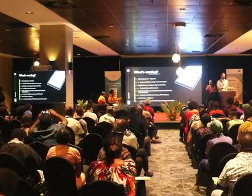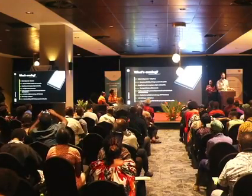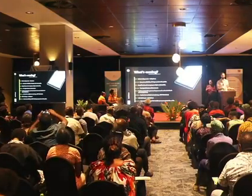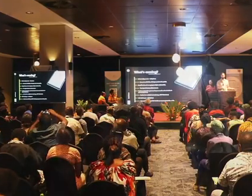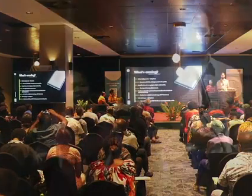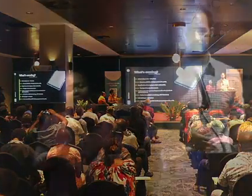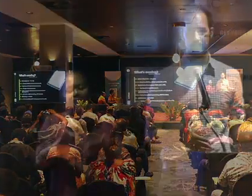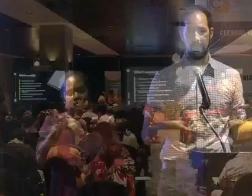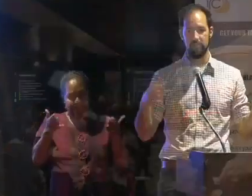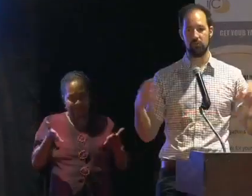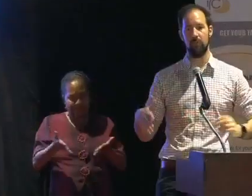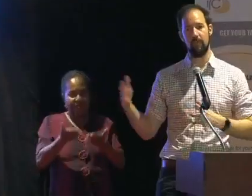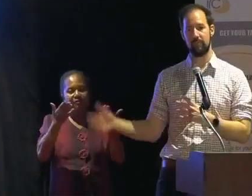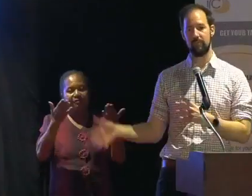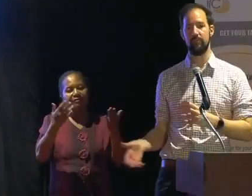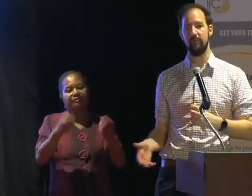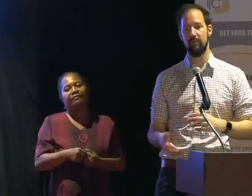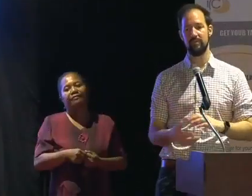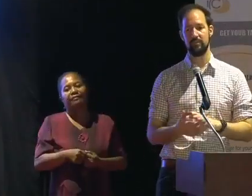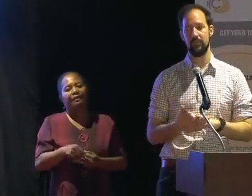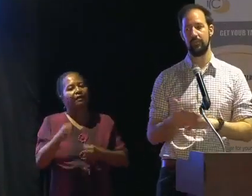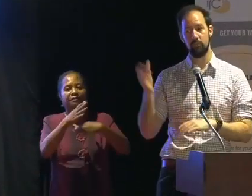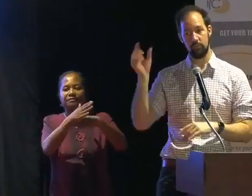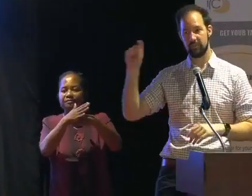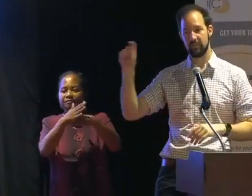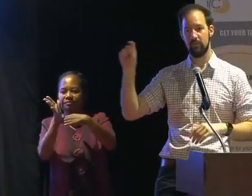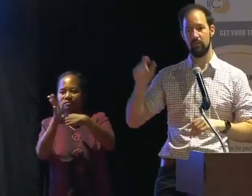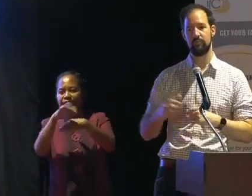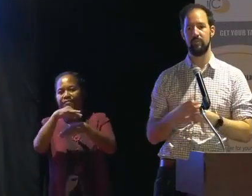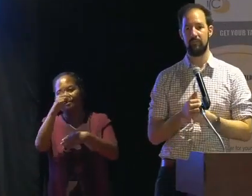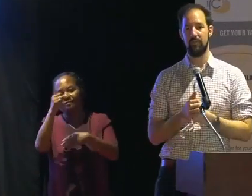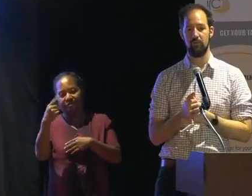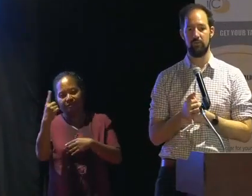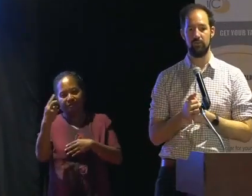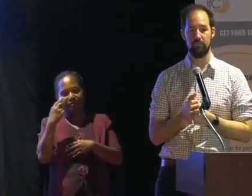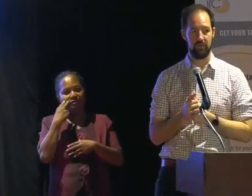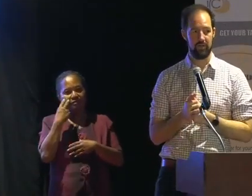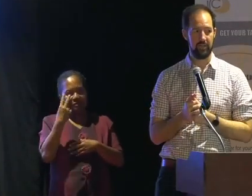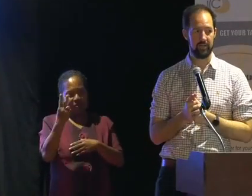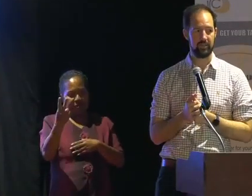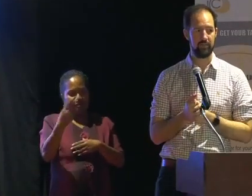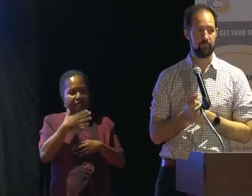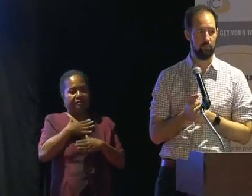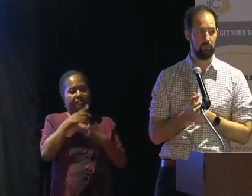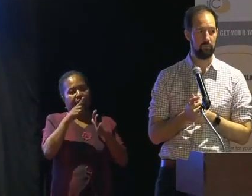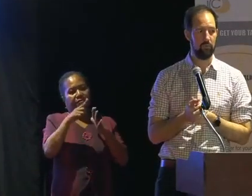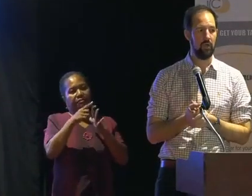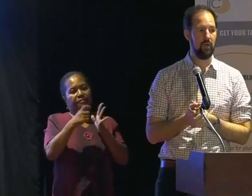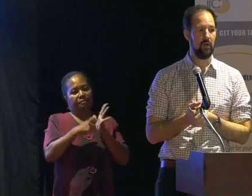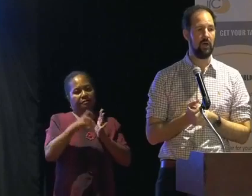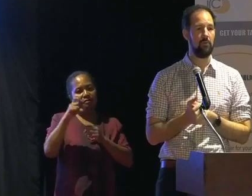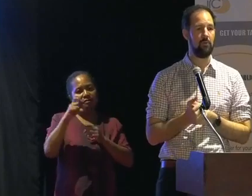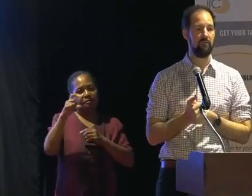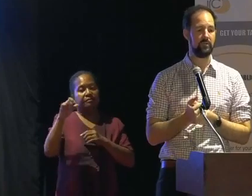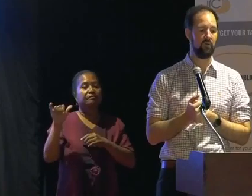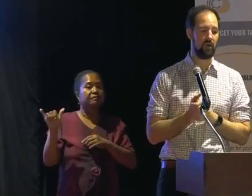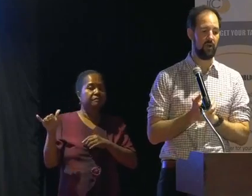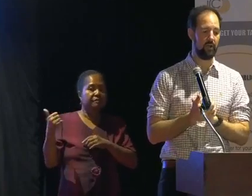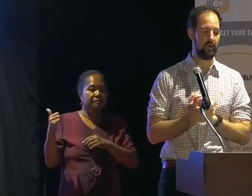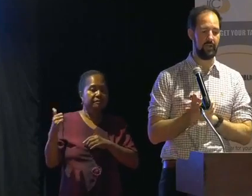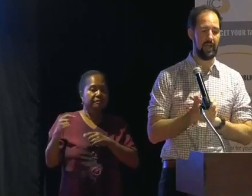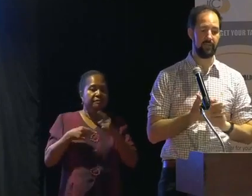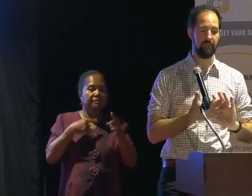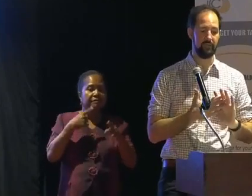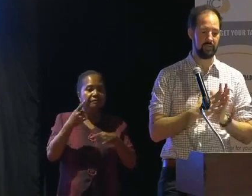in the trialing phase and it's not public to everyone. So you will see a lodgement button on your MyIRC portal. However, it's